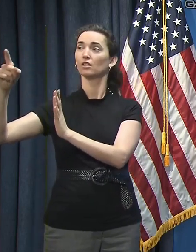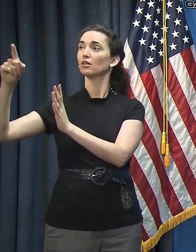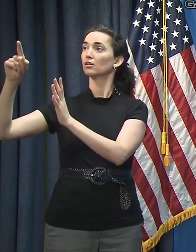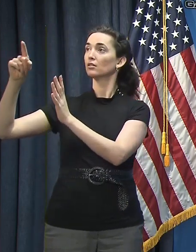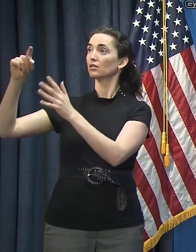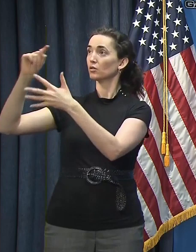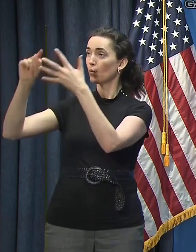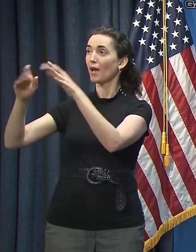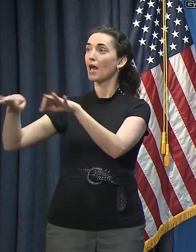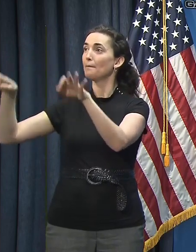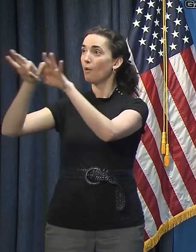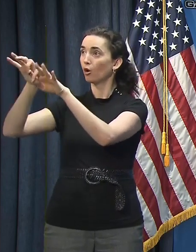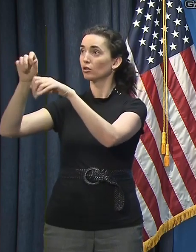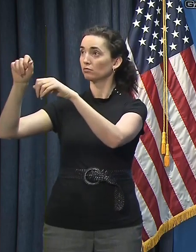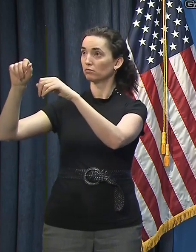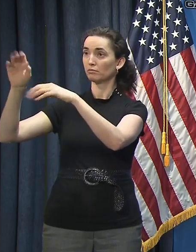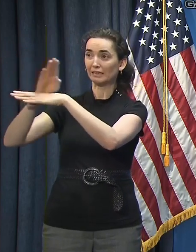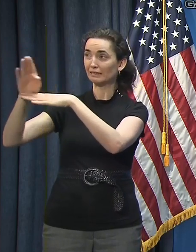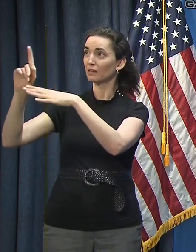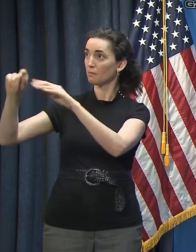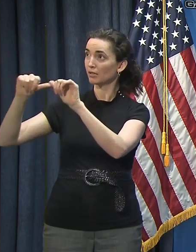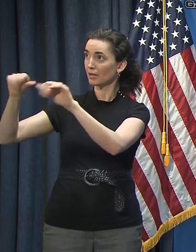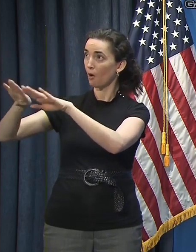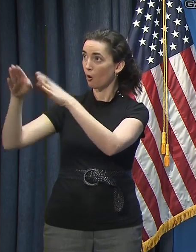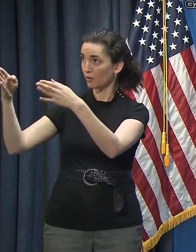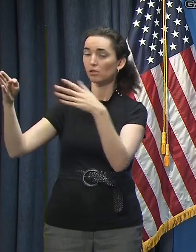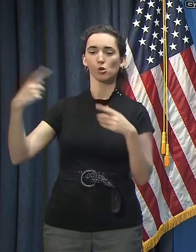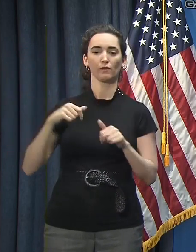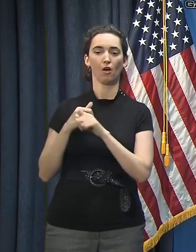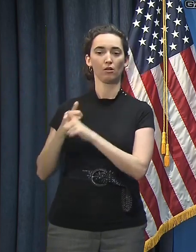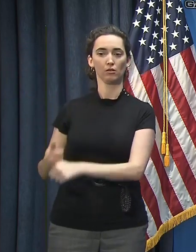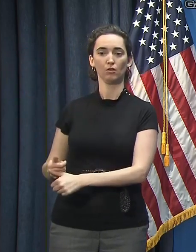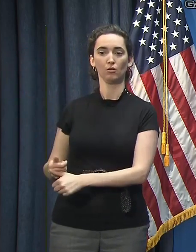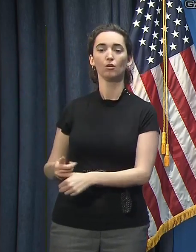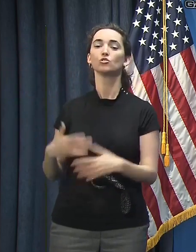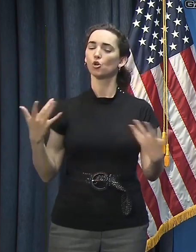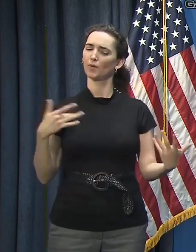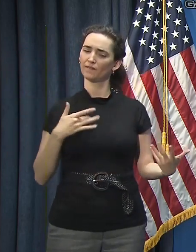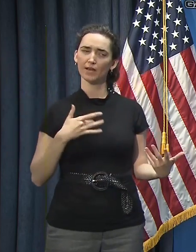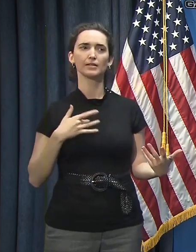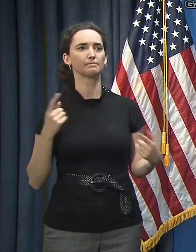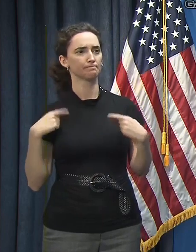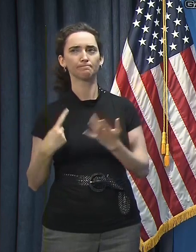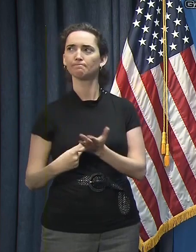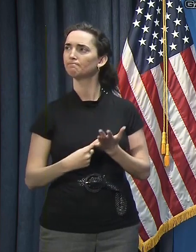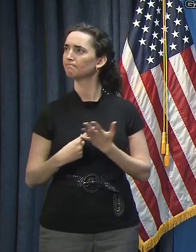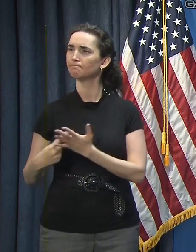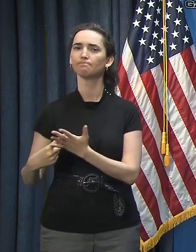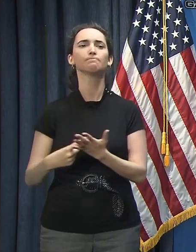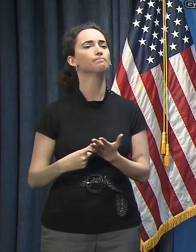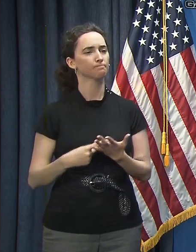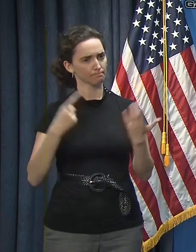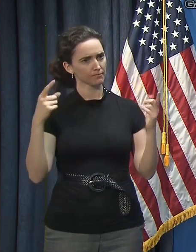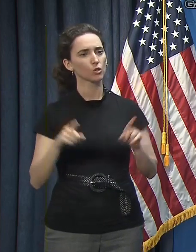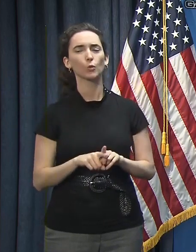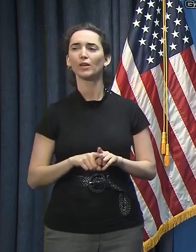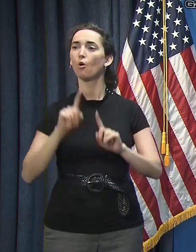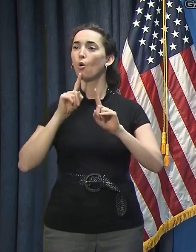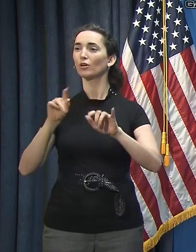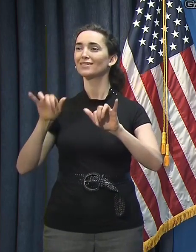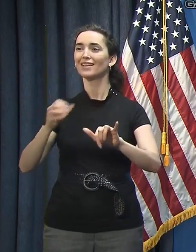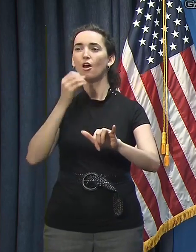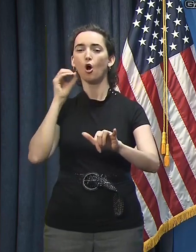open as well. So for all of those reasons, we felt the right thing to do was to continue the stay-at-home order